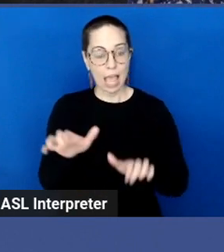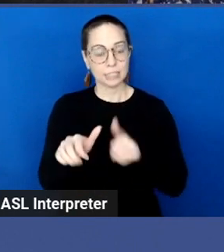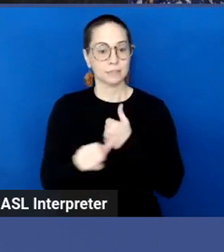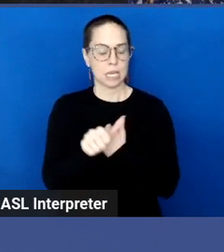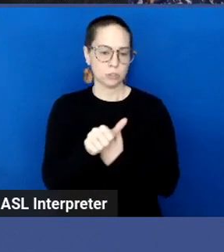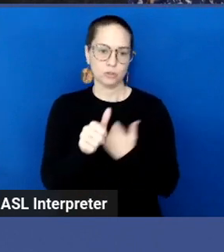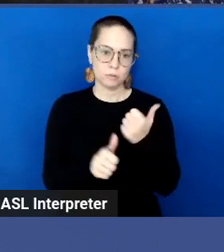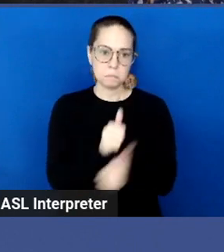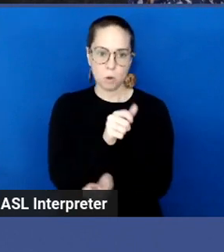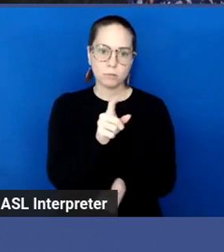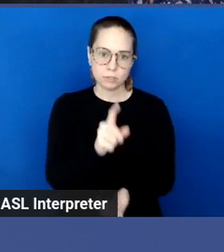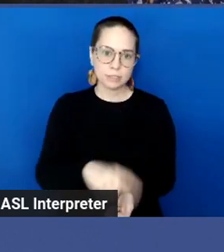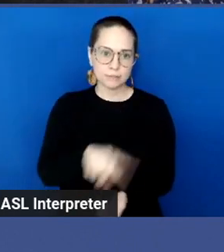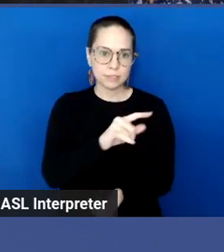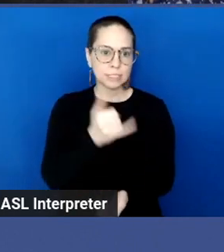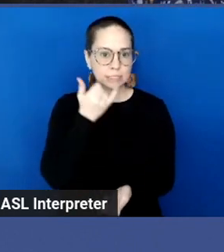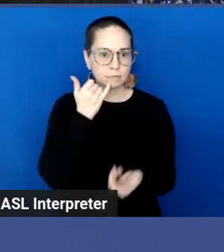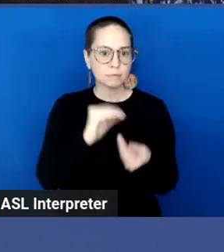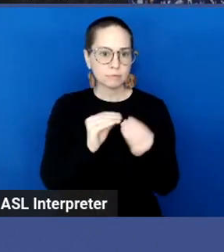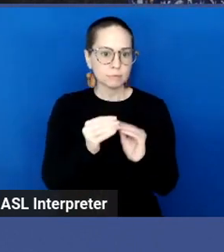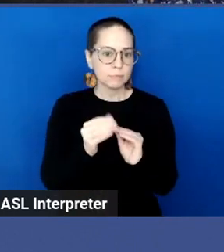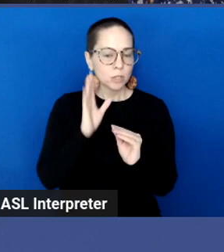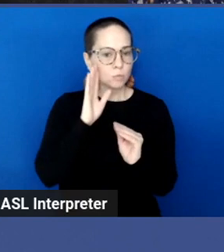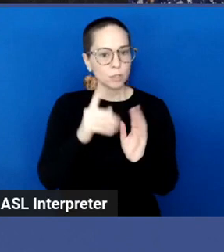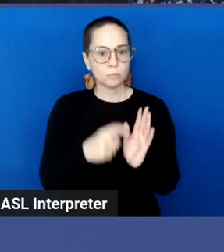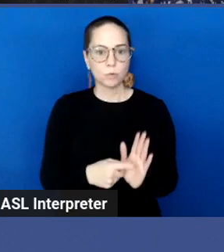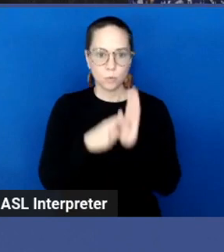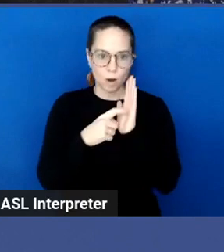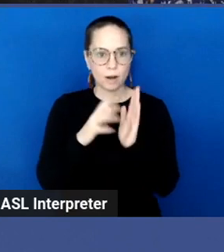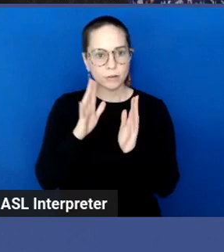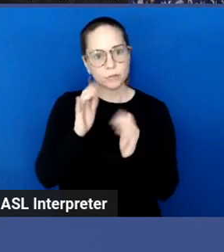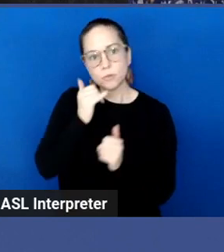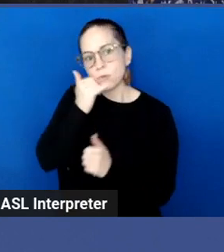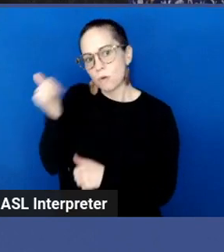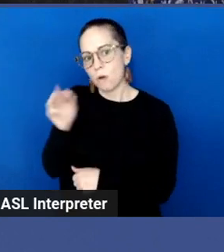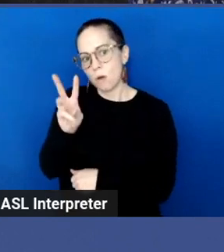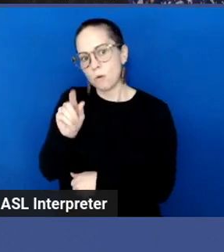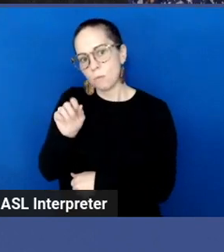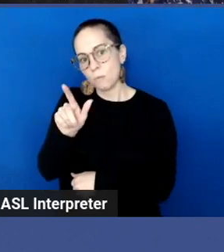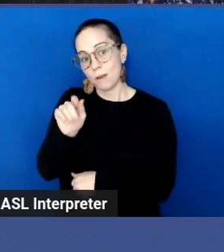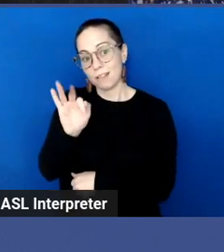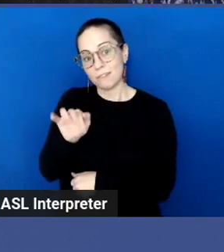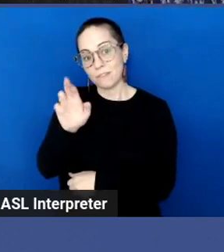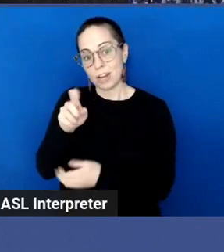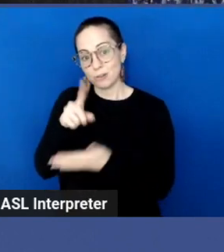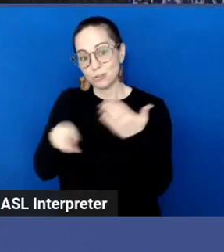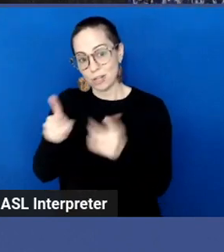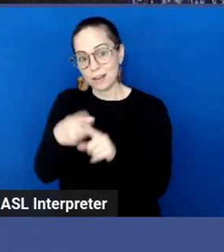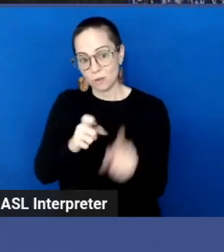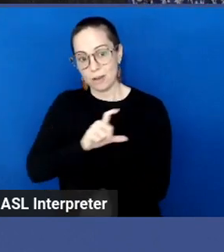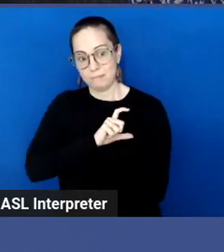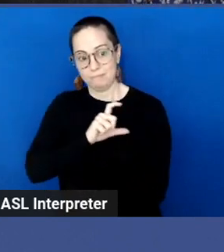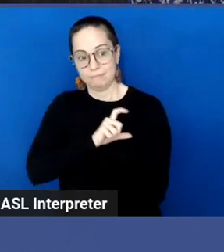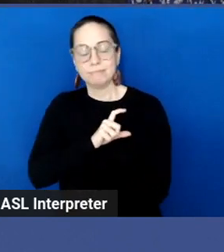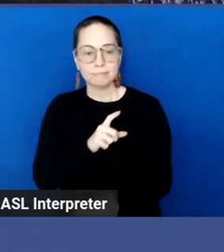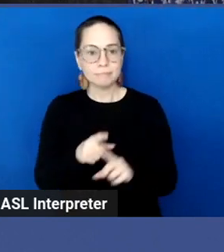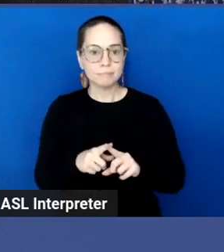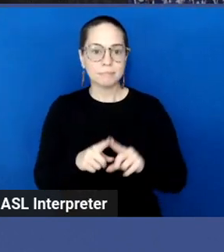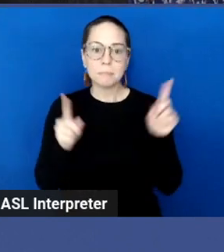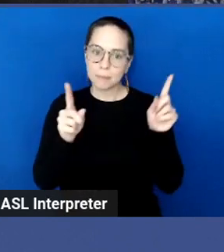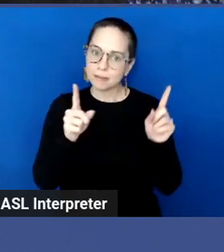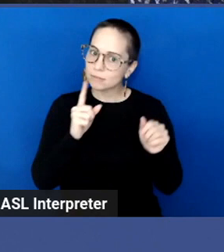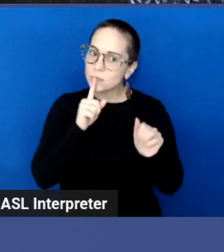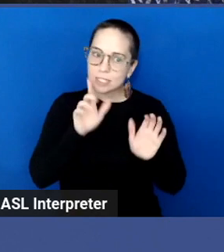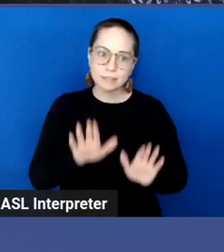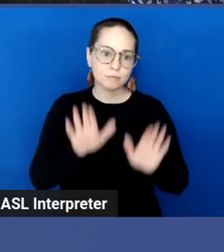are obligated to ensure your safety. This can include calling a welfare check from local authorities. But they are really great